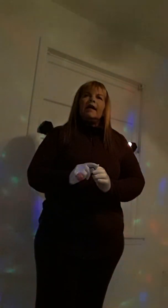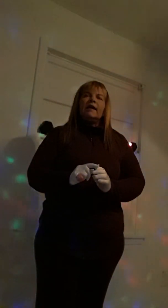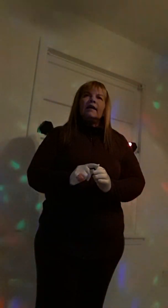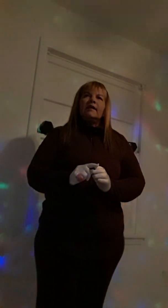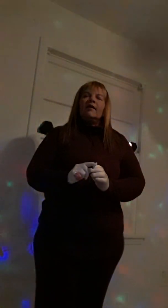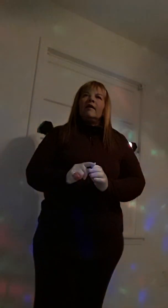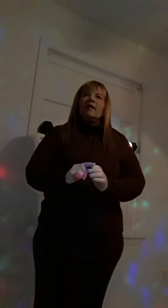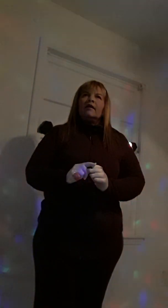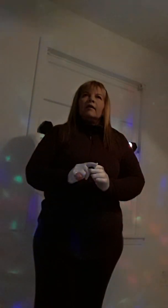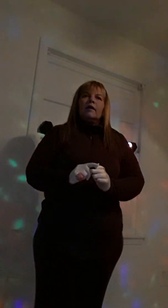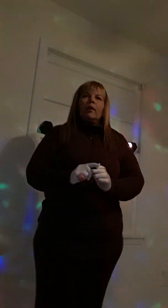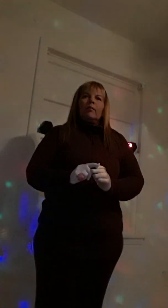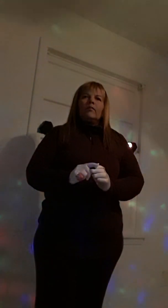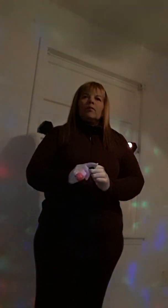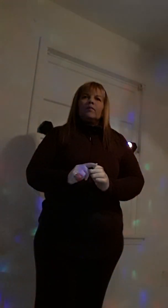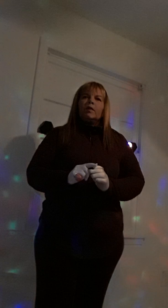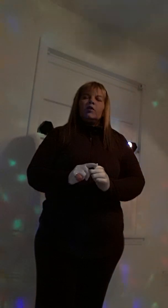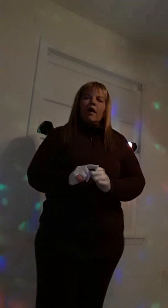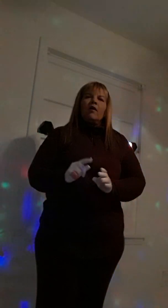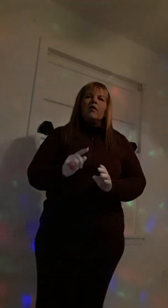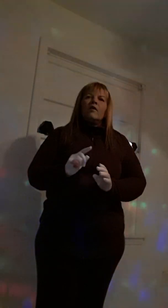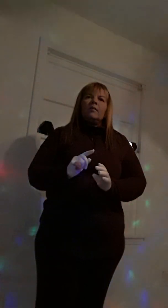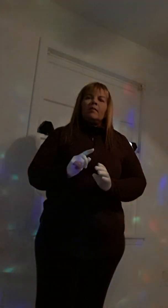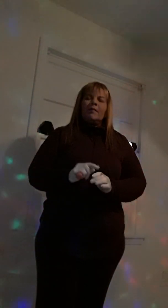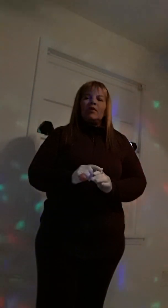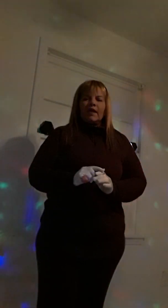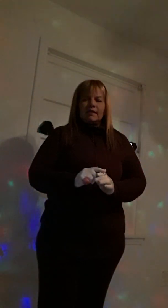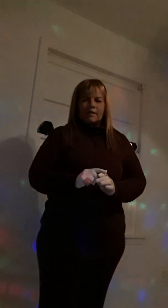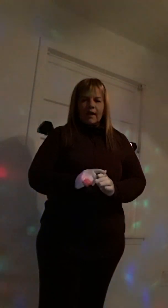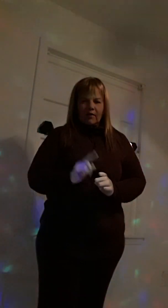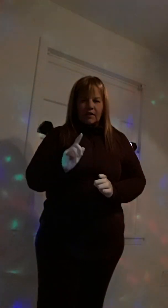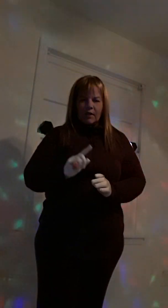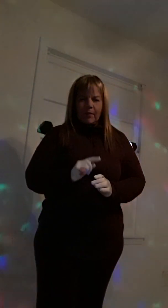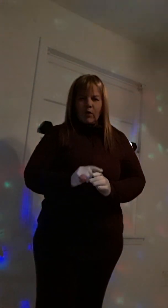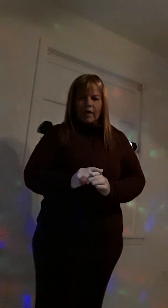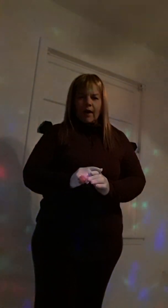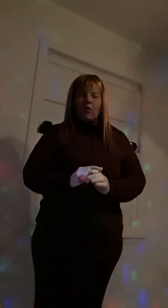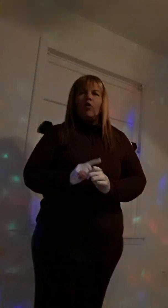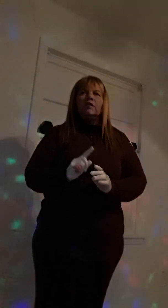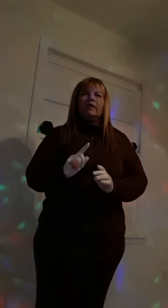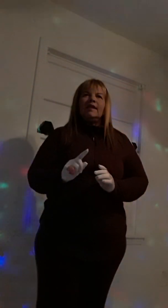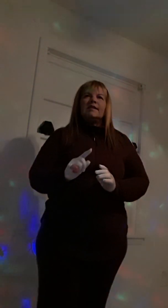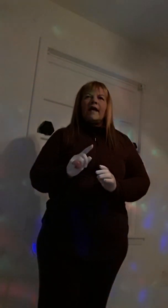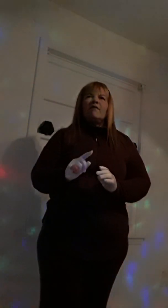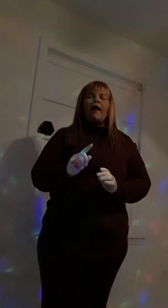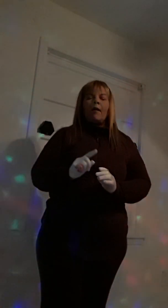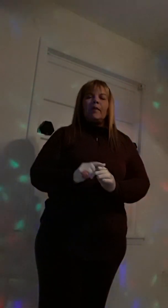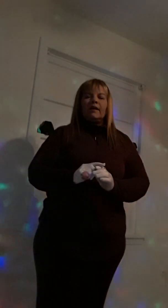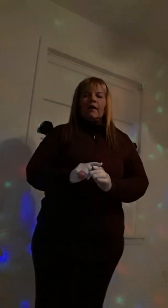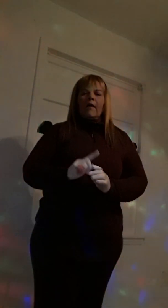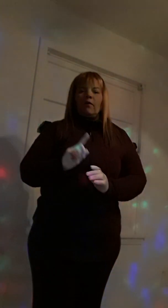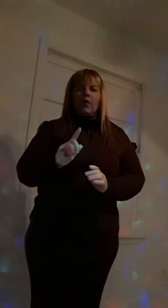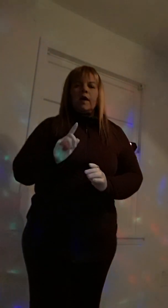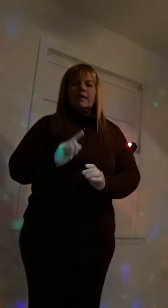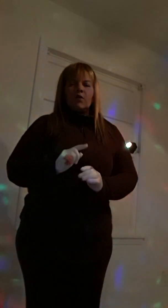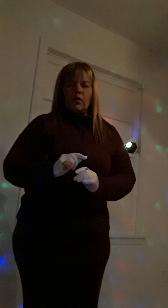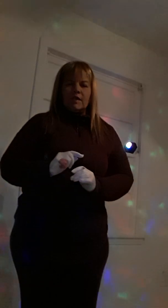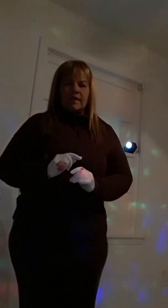traer to our memories, a nuestra memoria, all the things that have happened, todas las cosas que